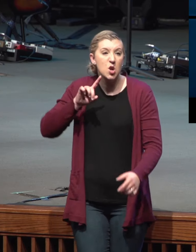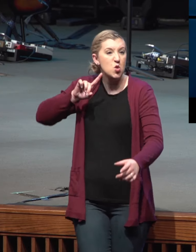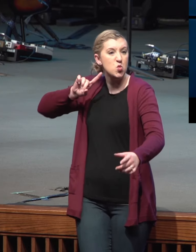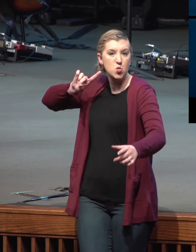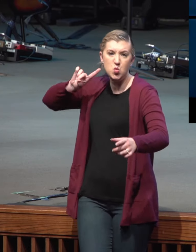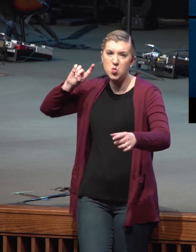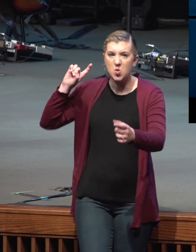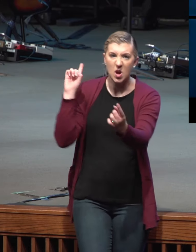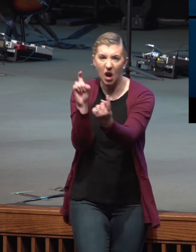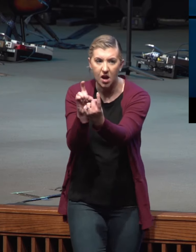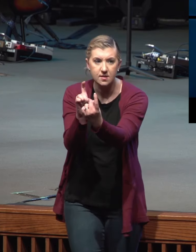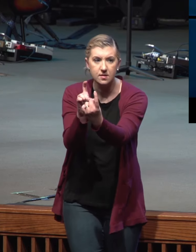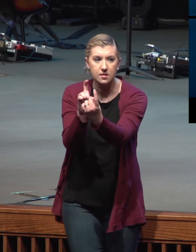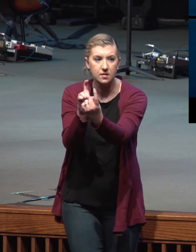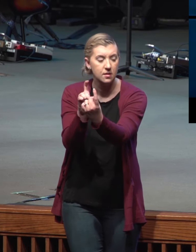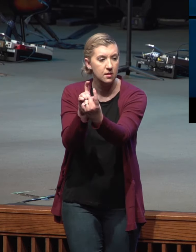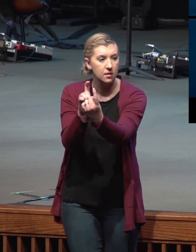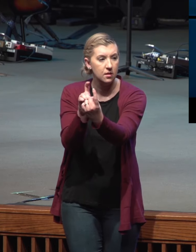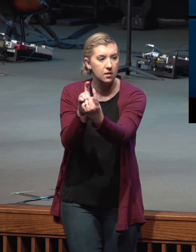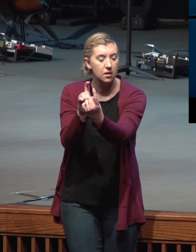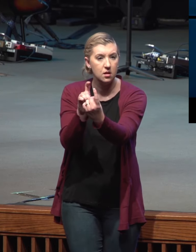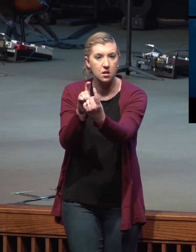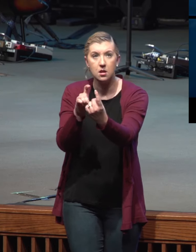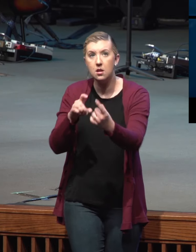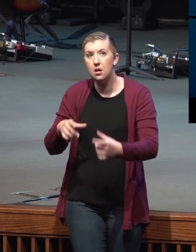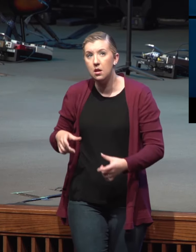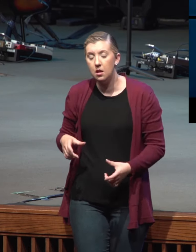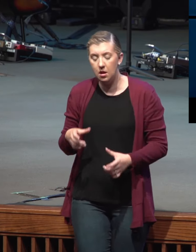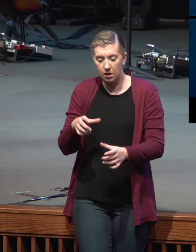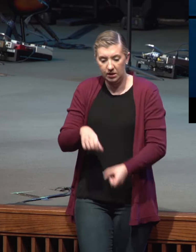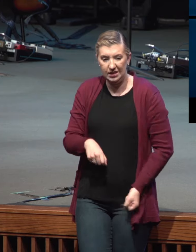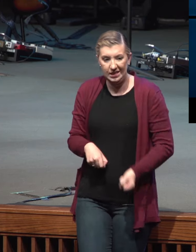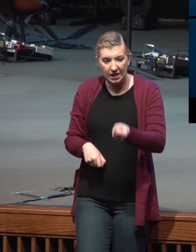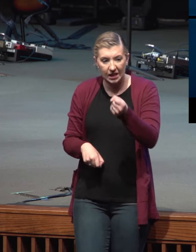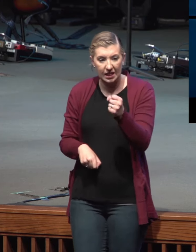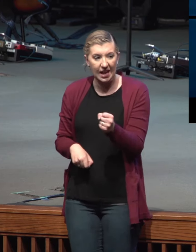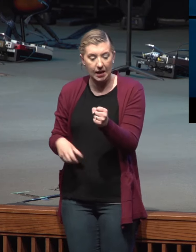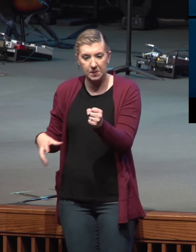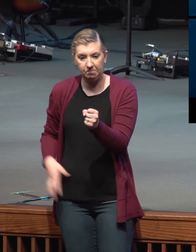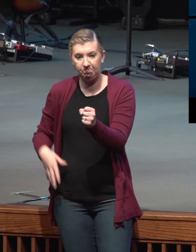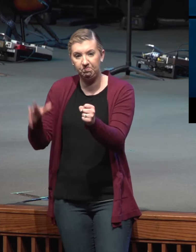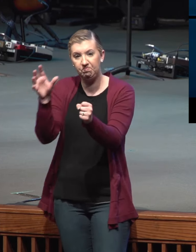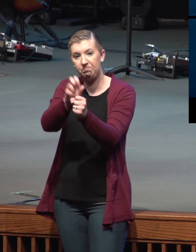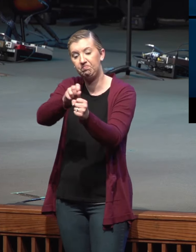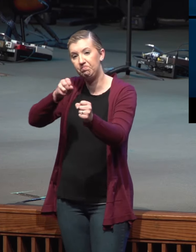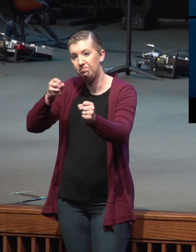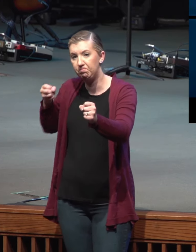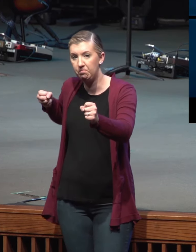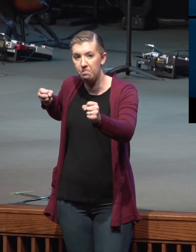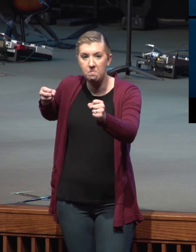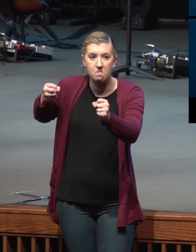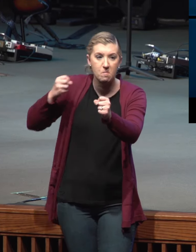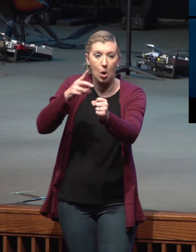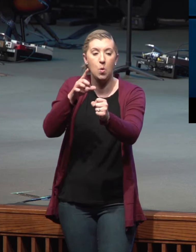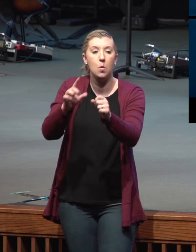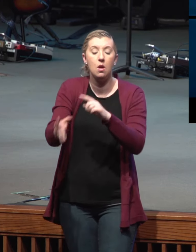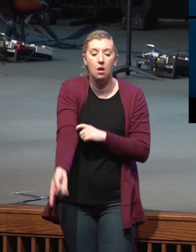runs towards him, pulls out a sling, and slung the stone and